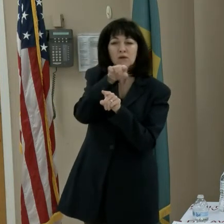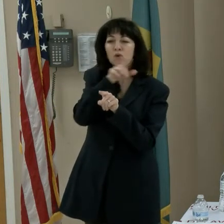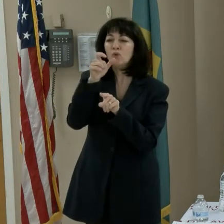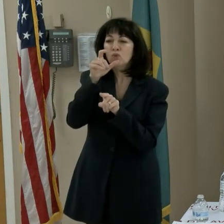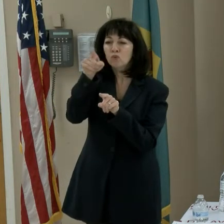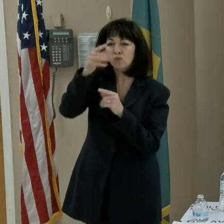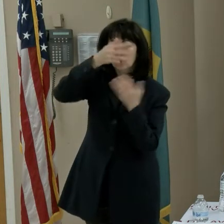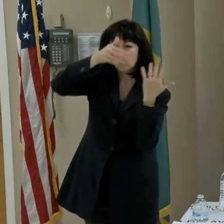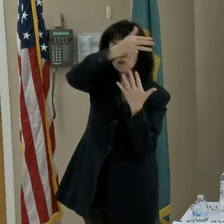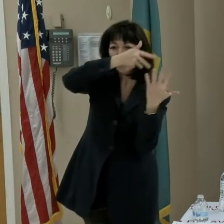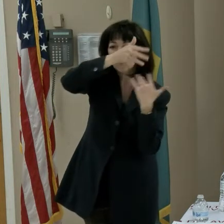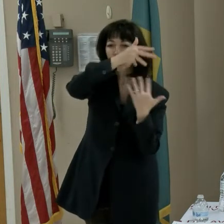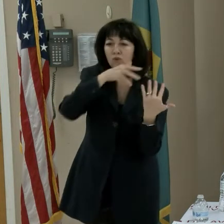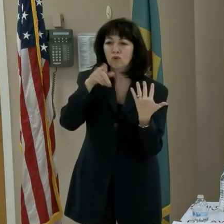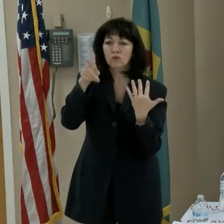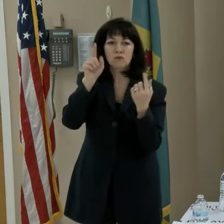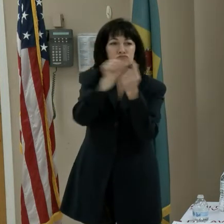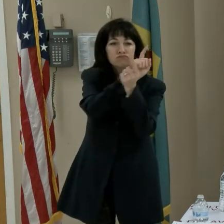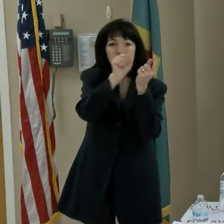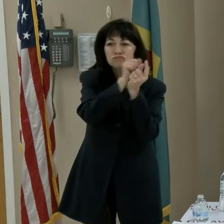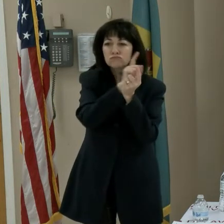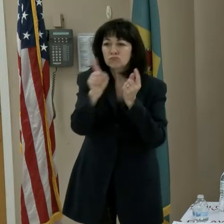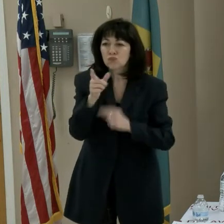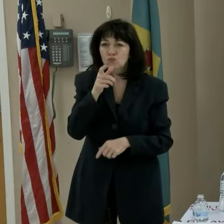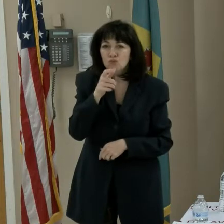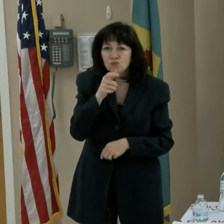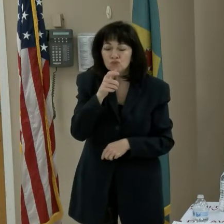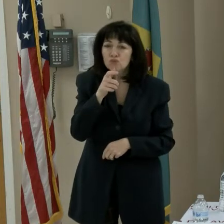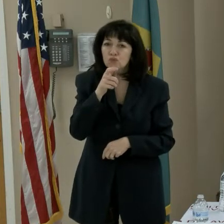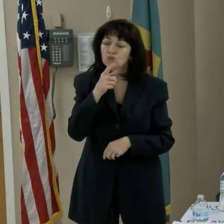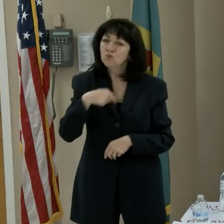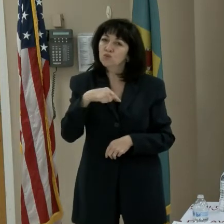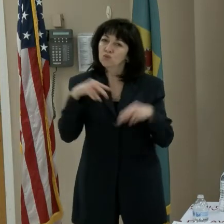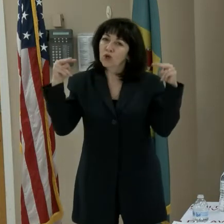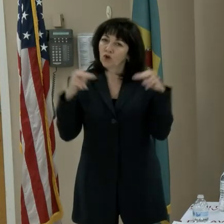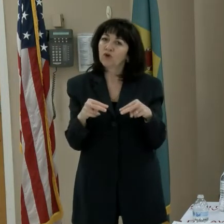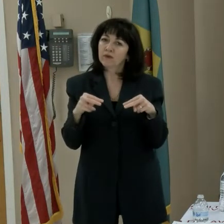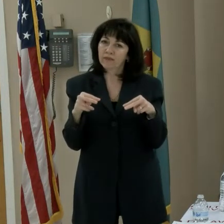that time period. So we look at an